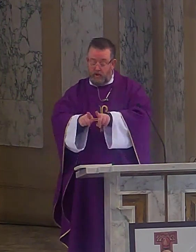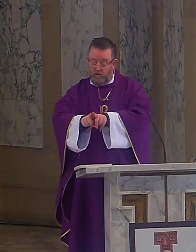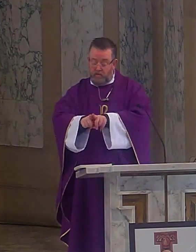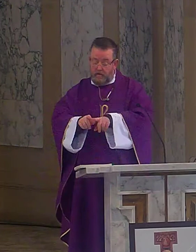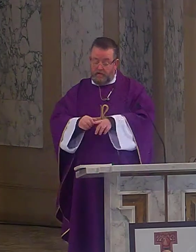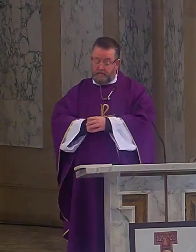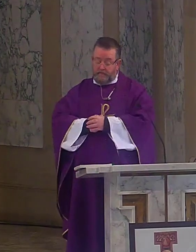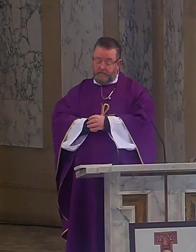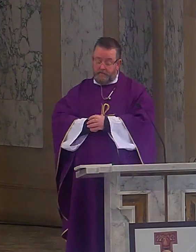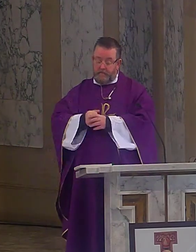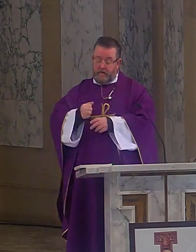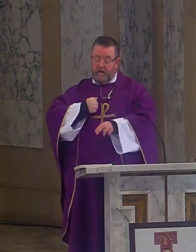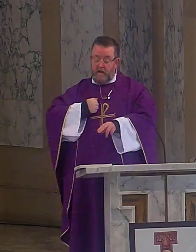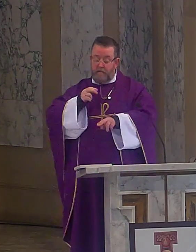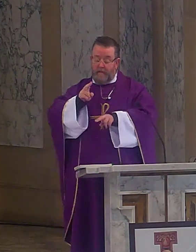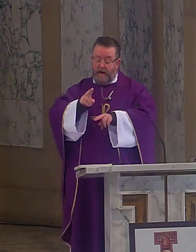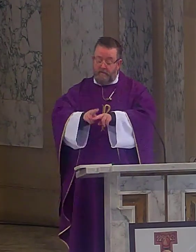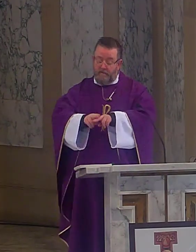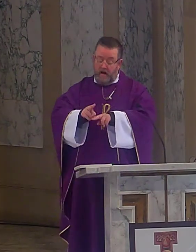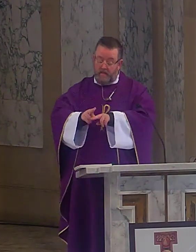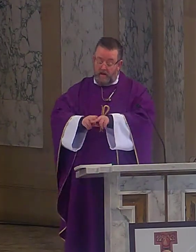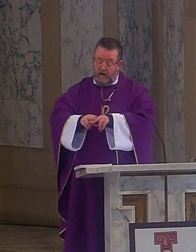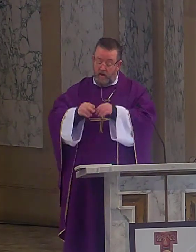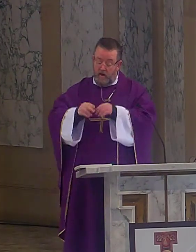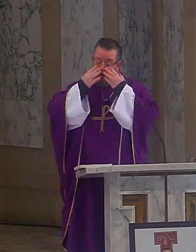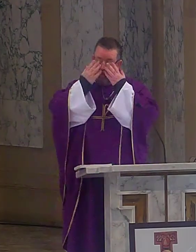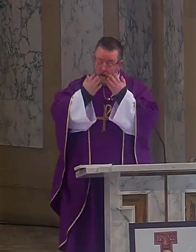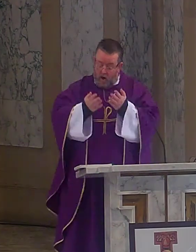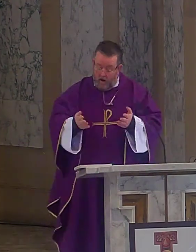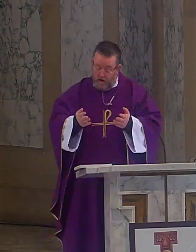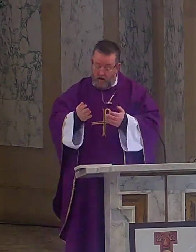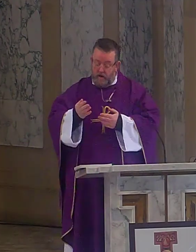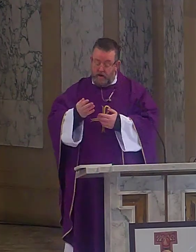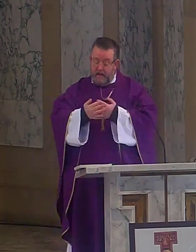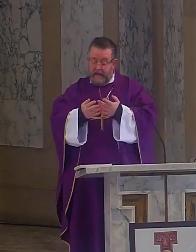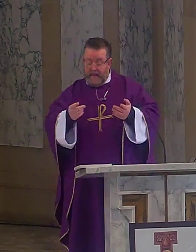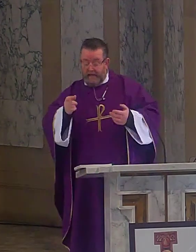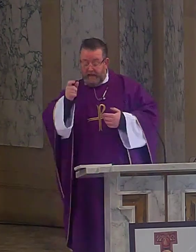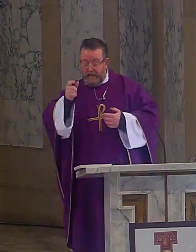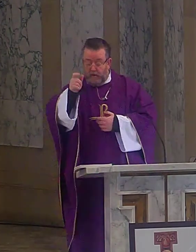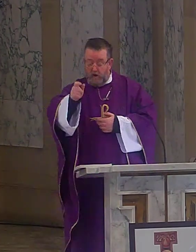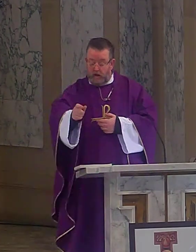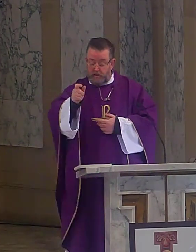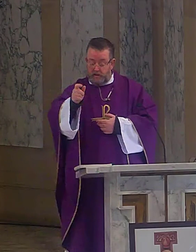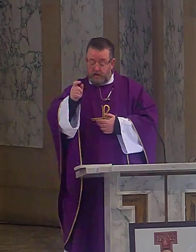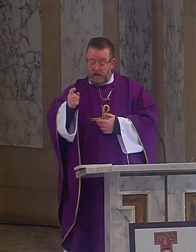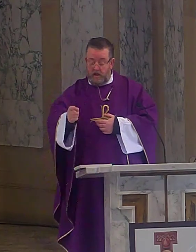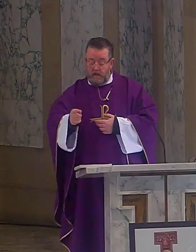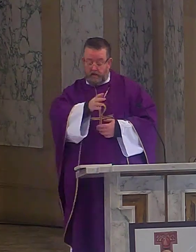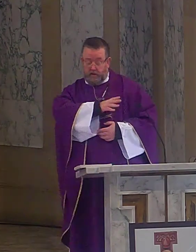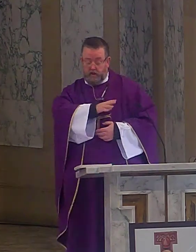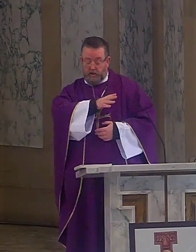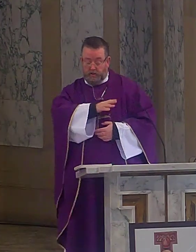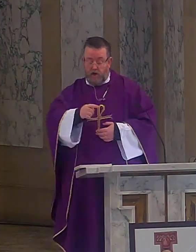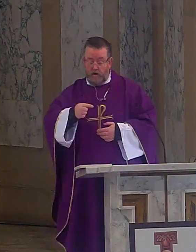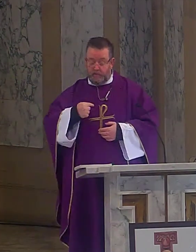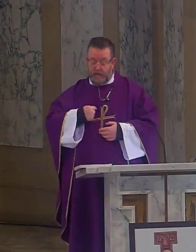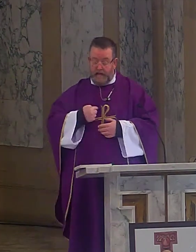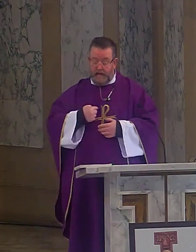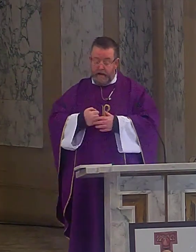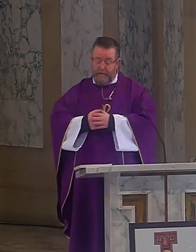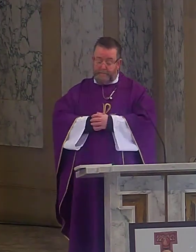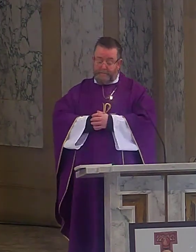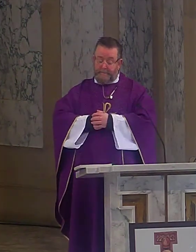too my father will honor any person that serves